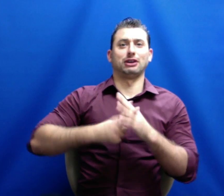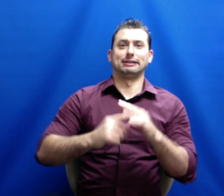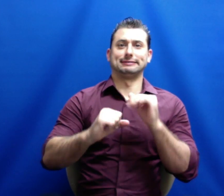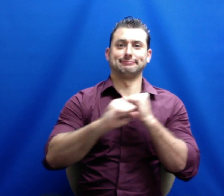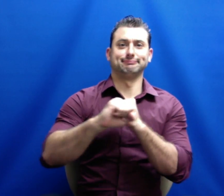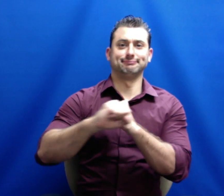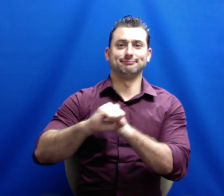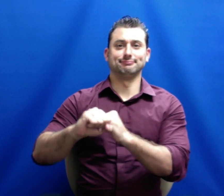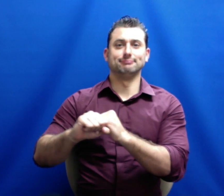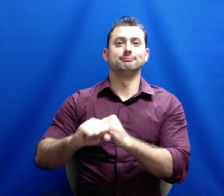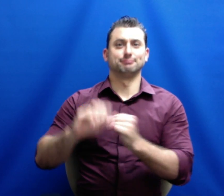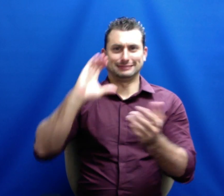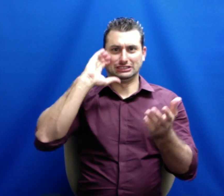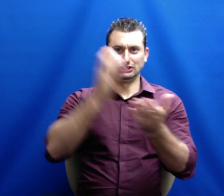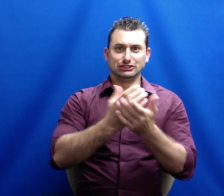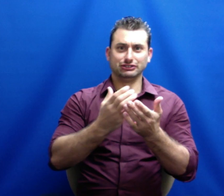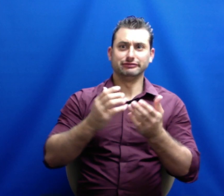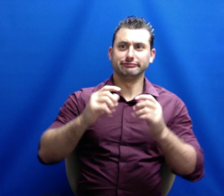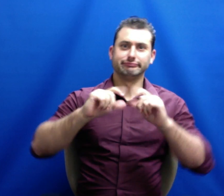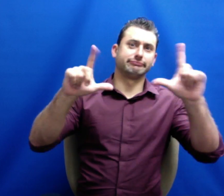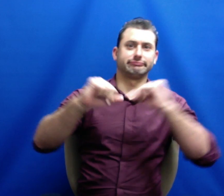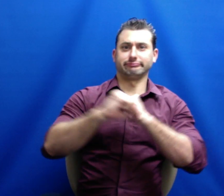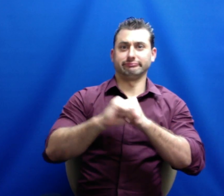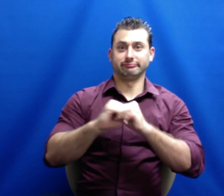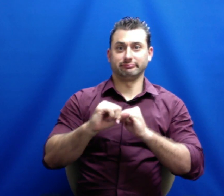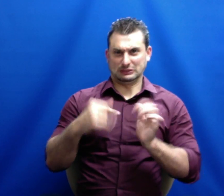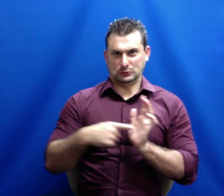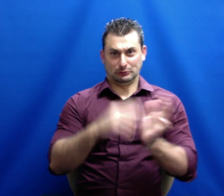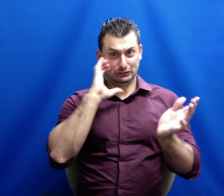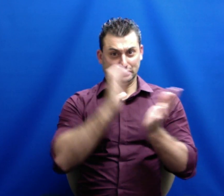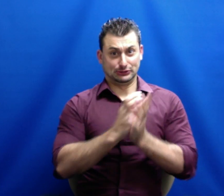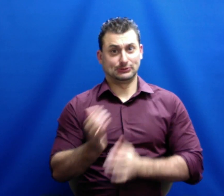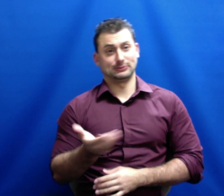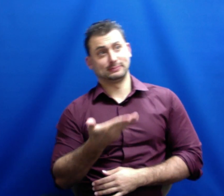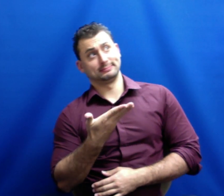to advertise this using this photo that you will see now.